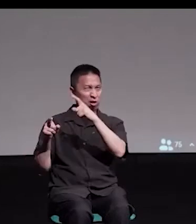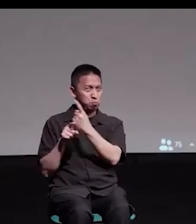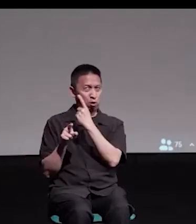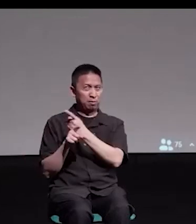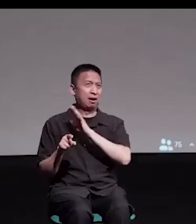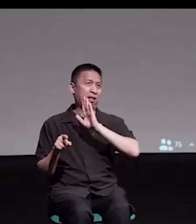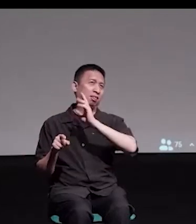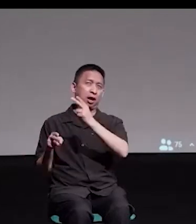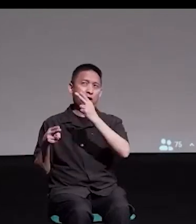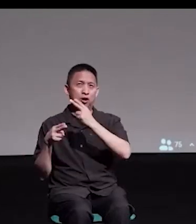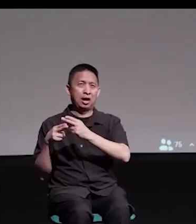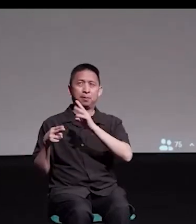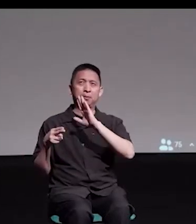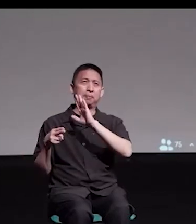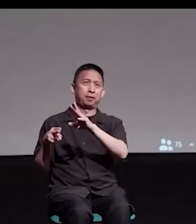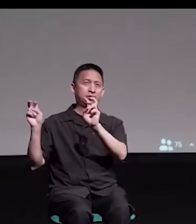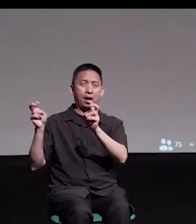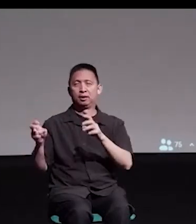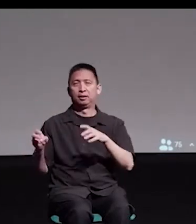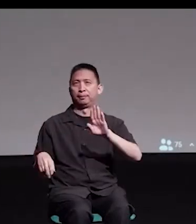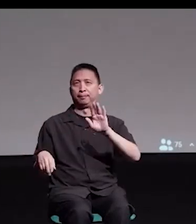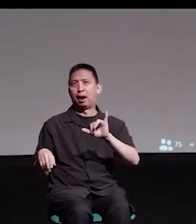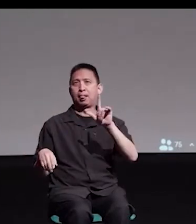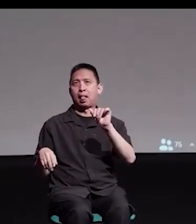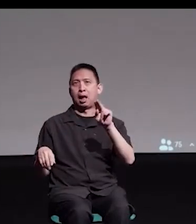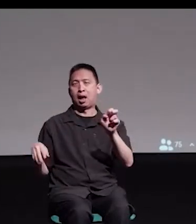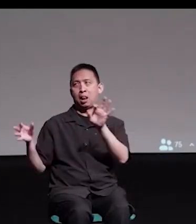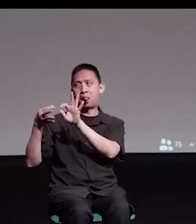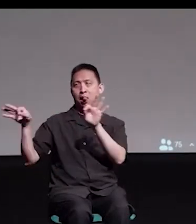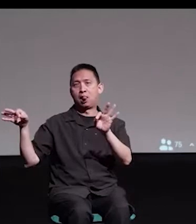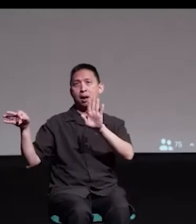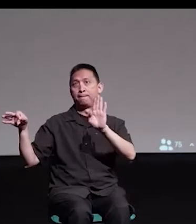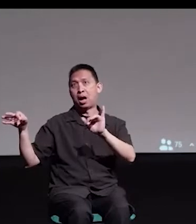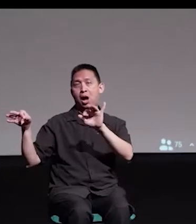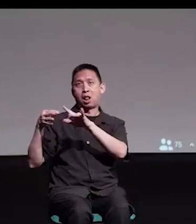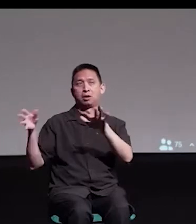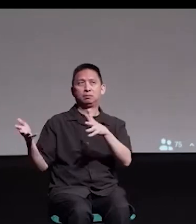appropriateness of the journalist having a byline or, you know, right.